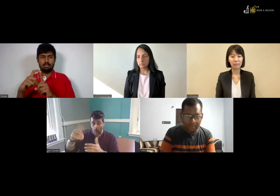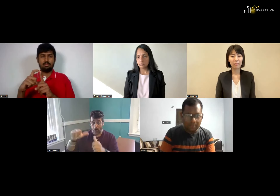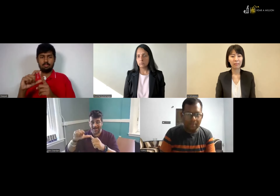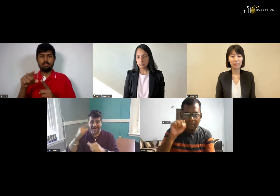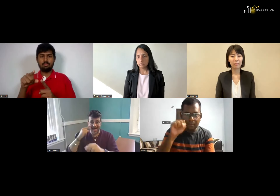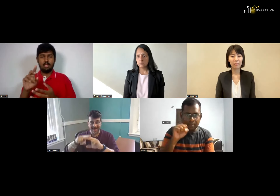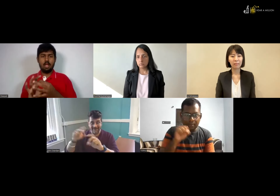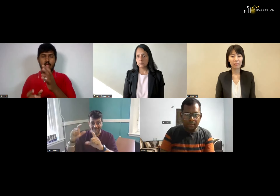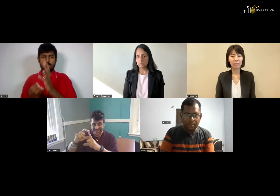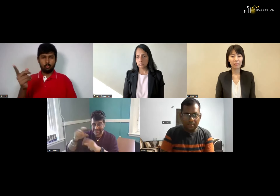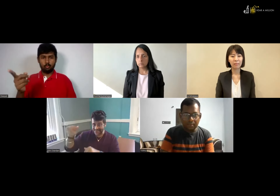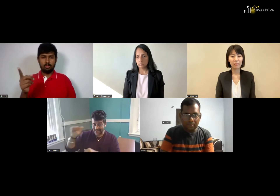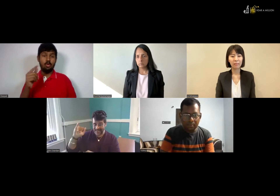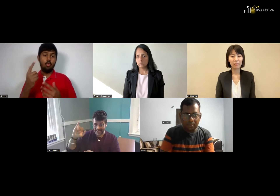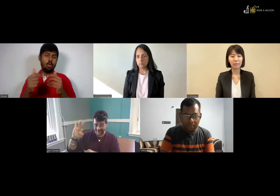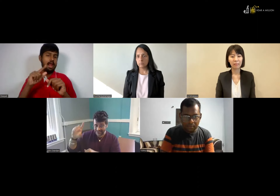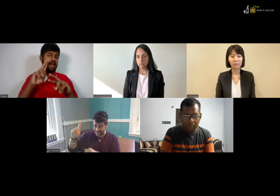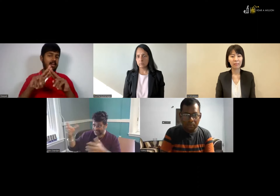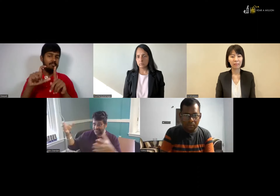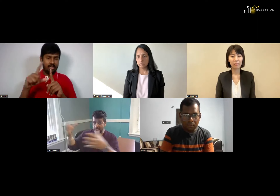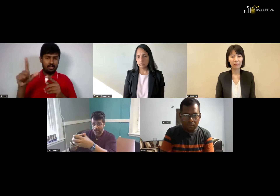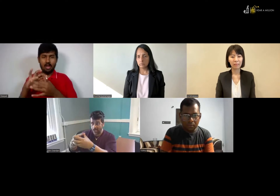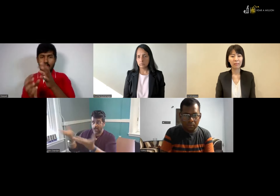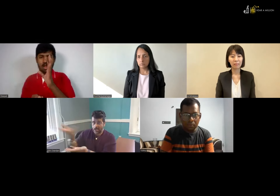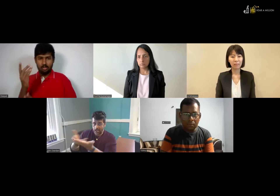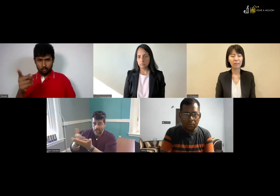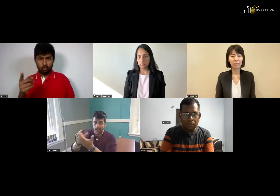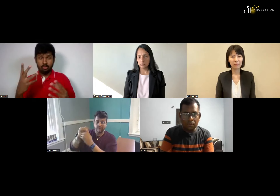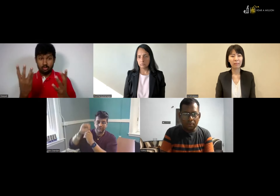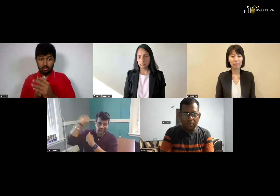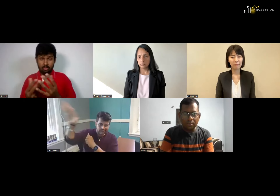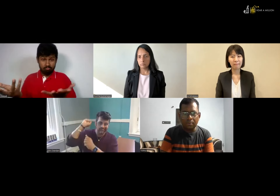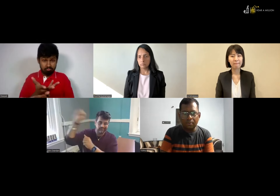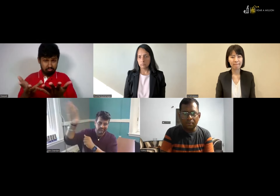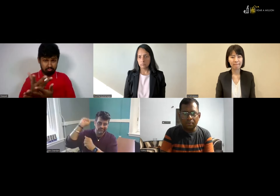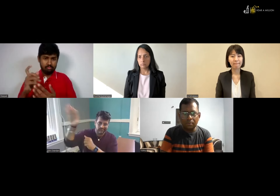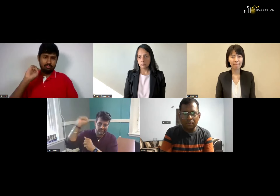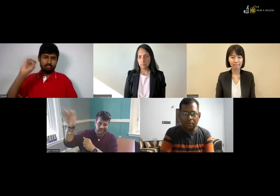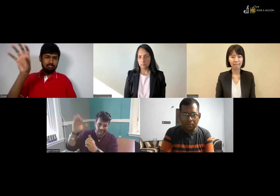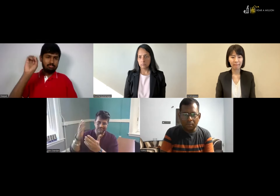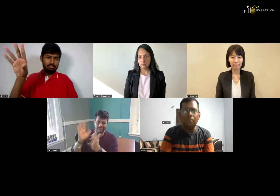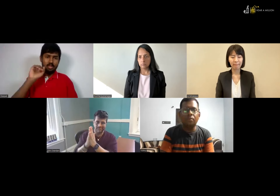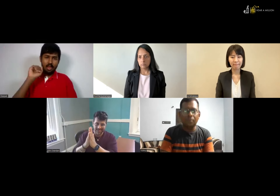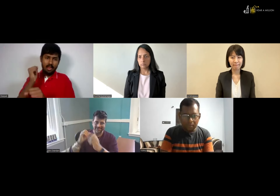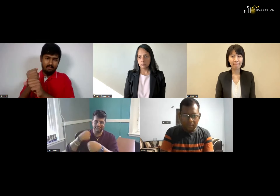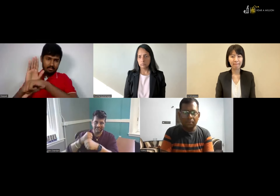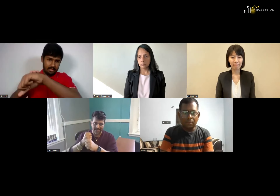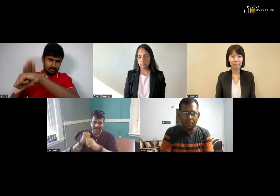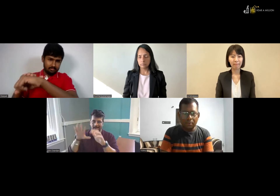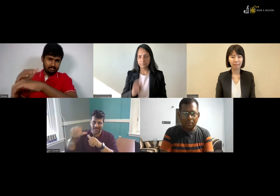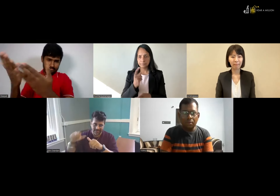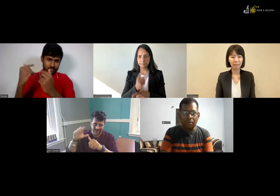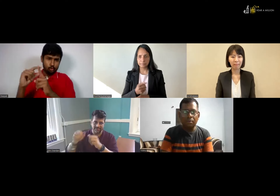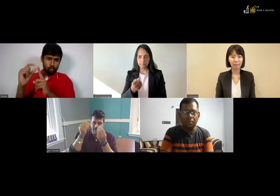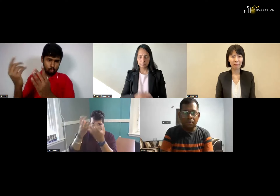National Association of the Deaf or AIFT, All India Federation of the Deaf, so that they can do the advocacy work and they